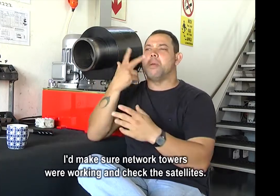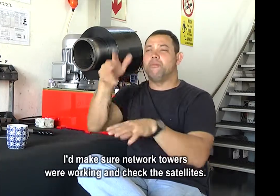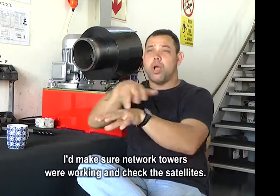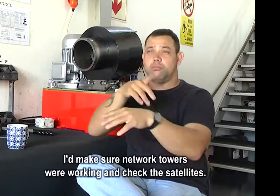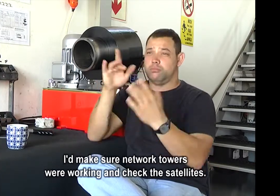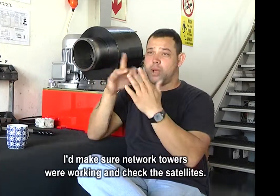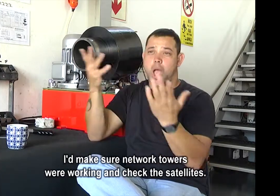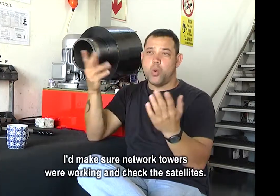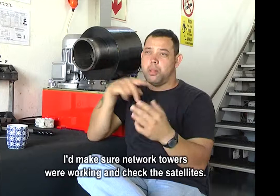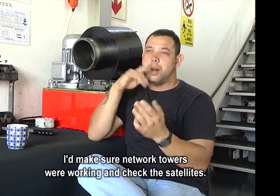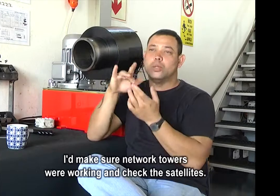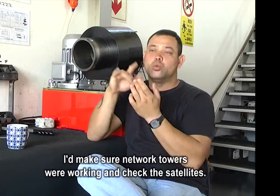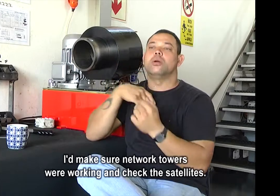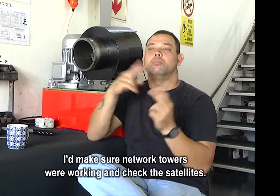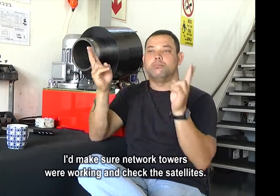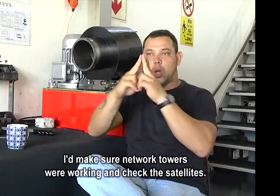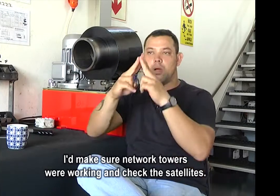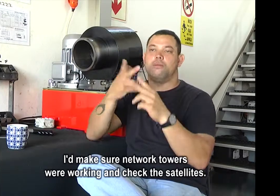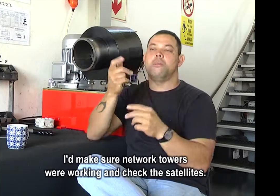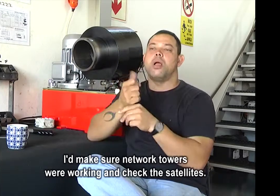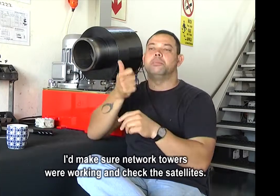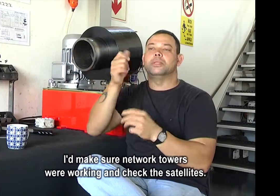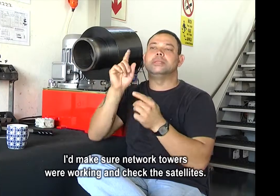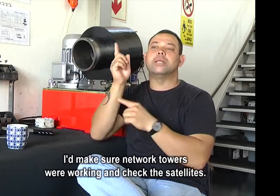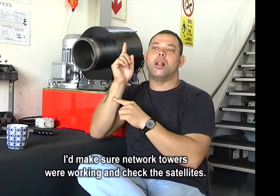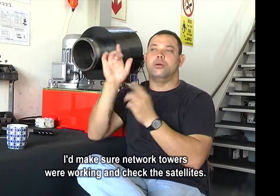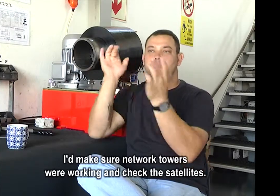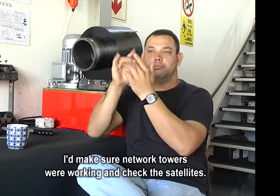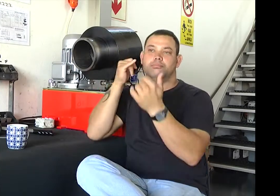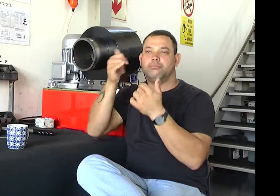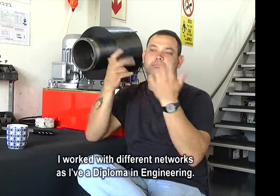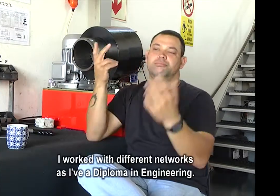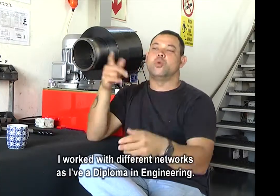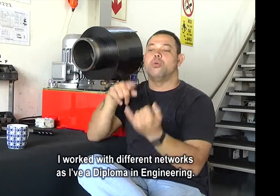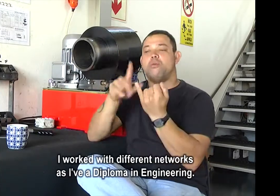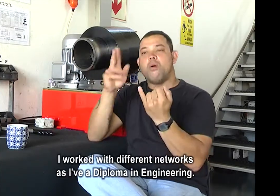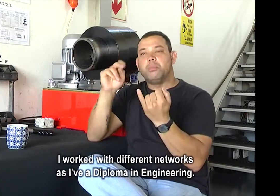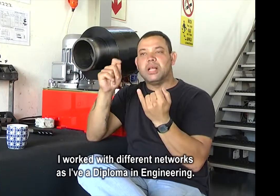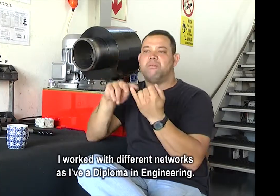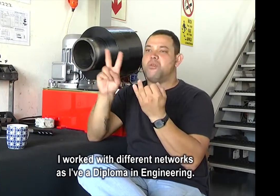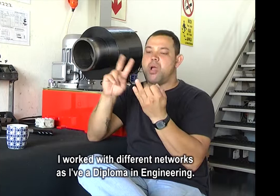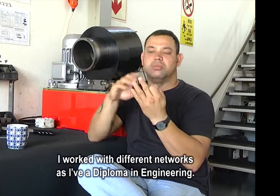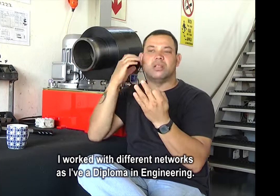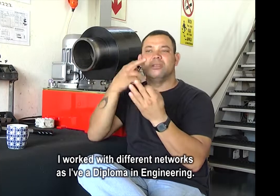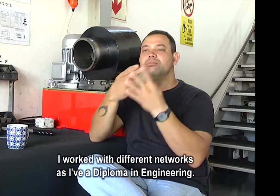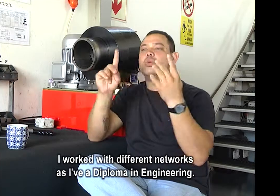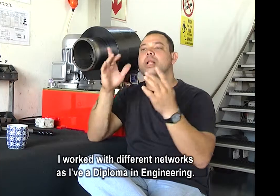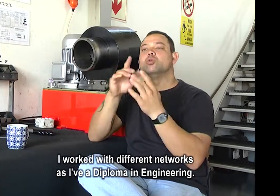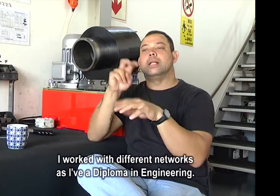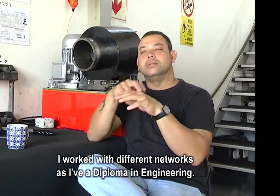I'd make sure network towers were working and check the satellites. I worked with different networks, as I have a